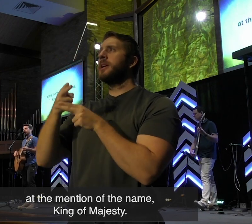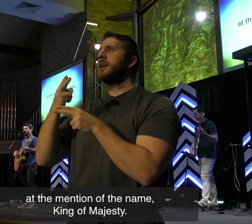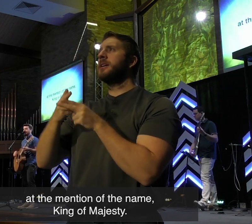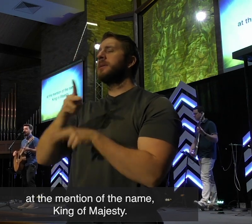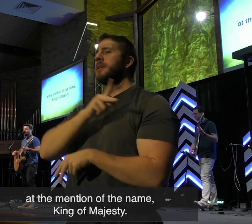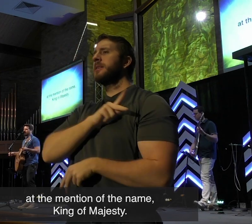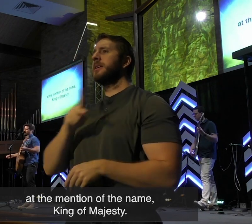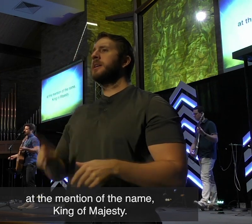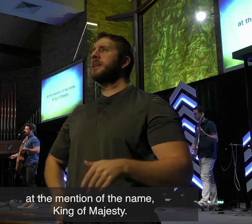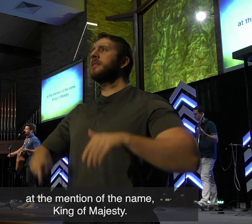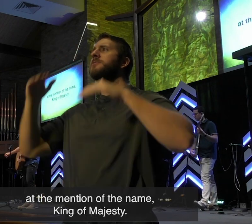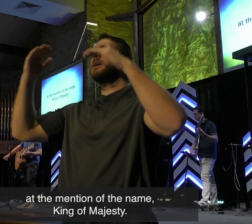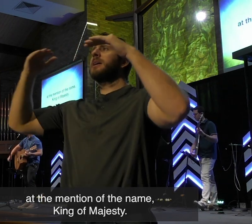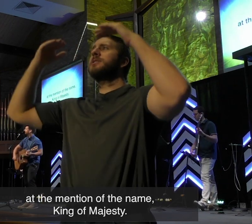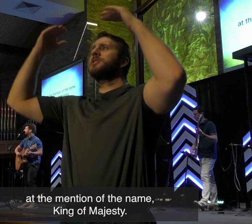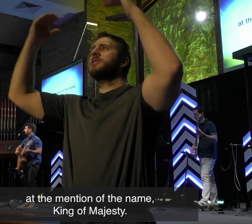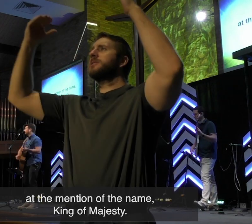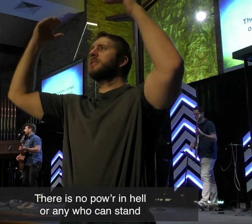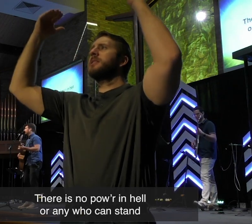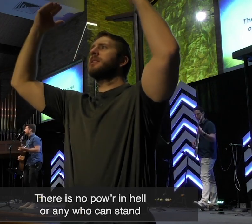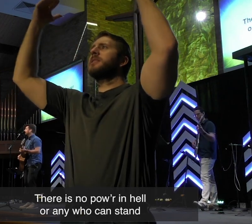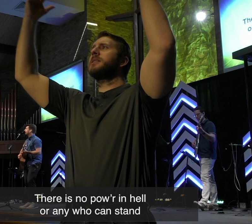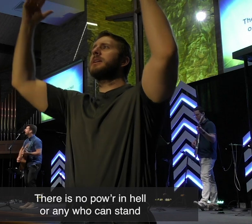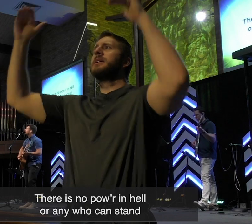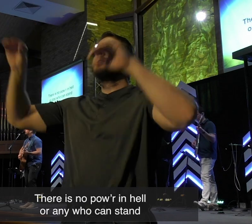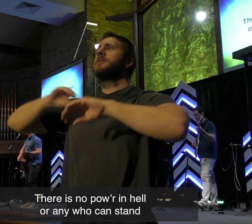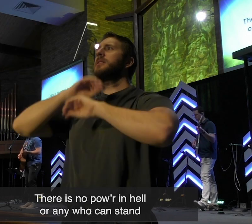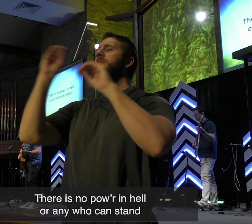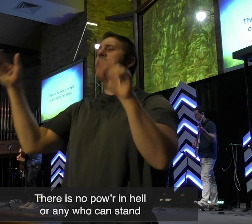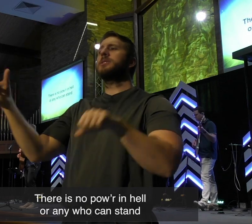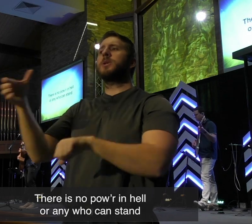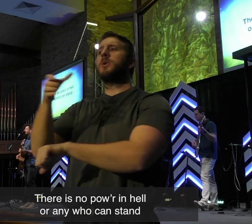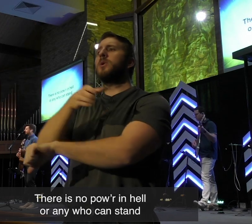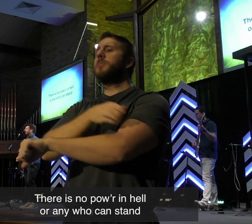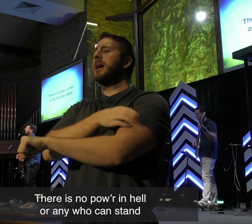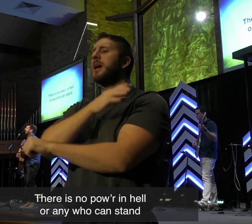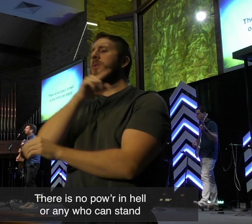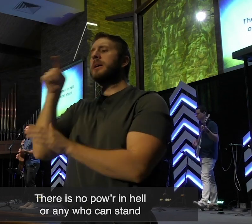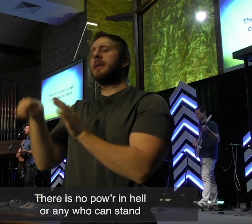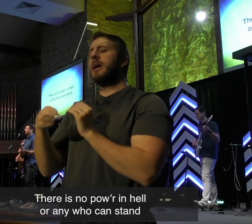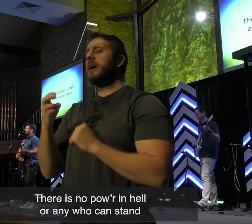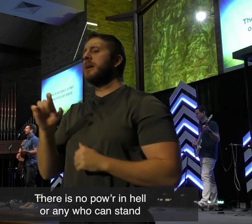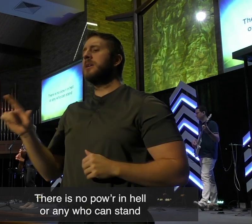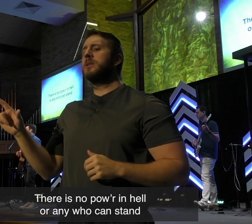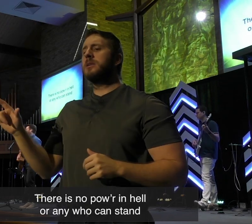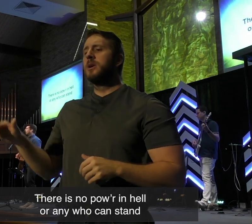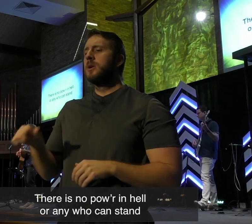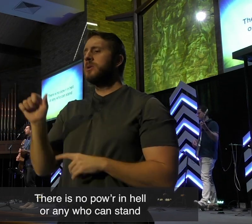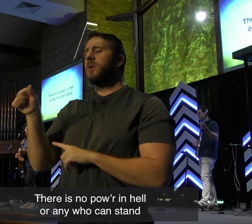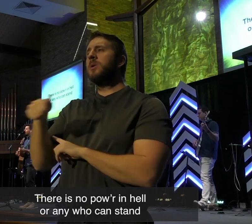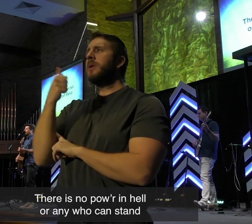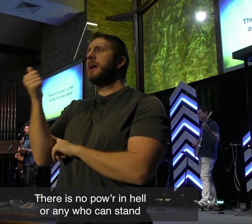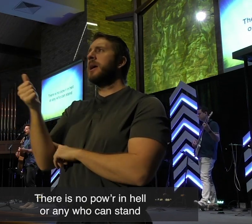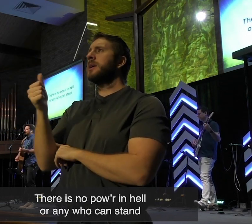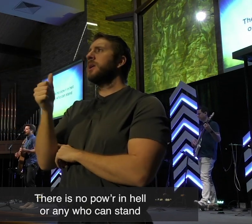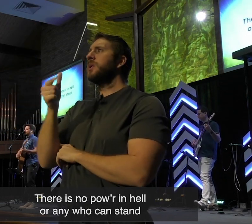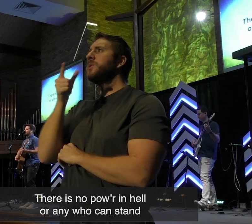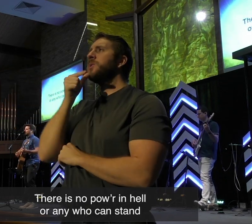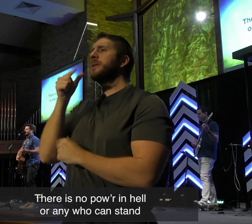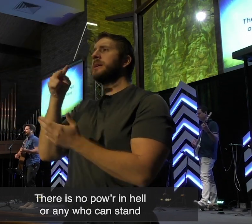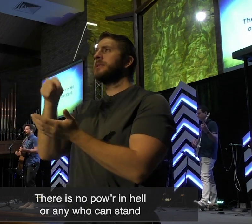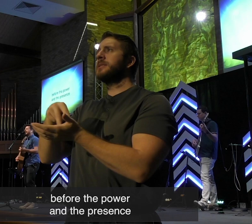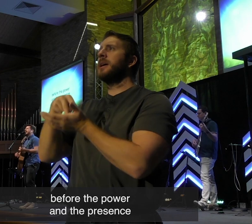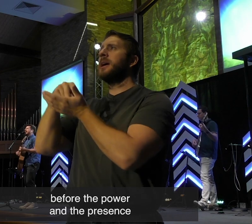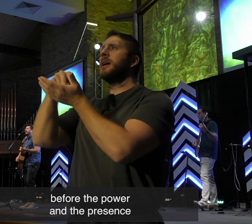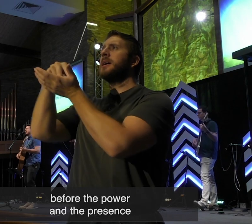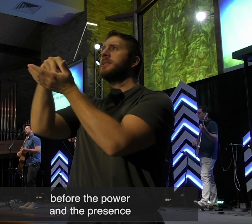of the name, King of Majesty, there is no power in hell or any